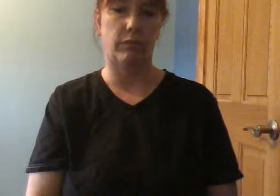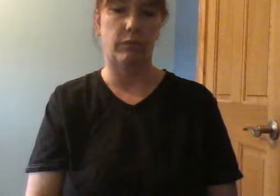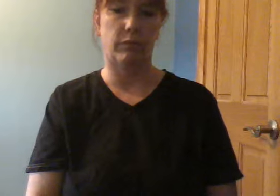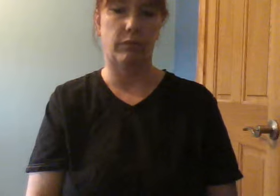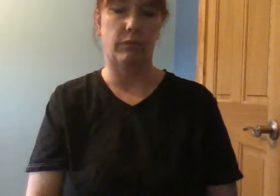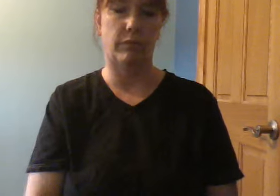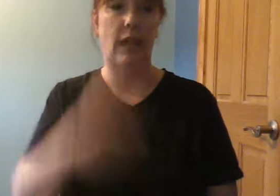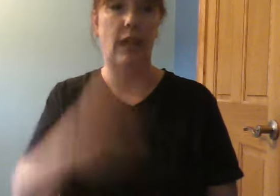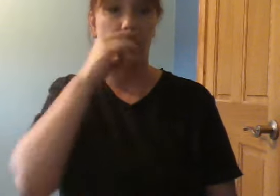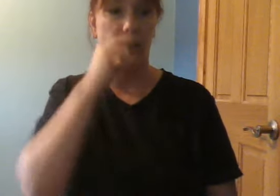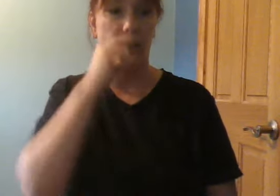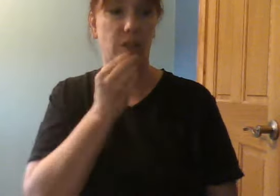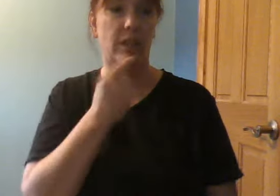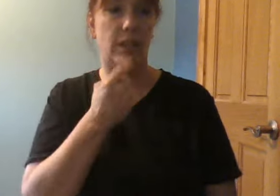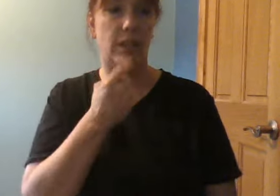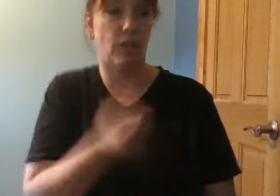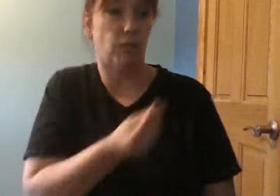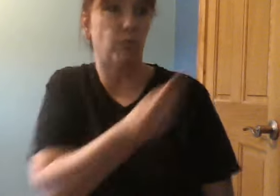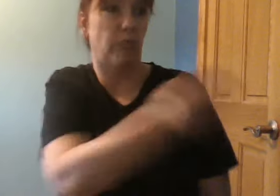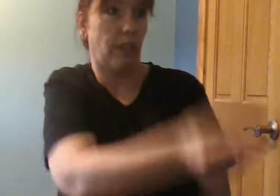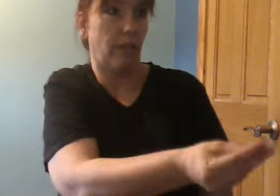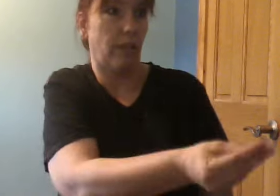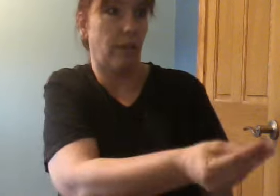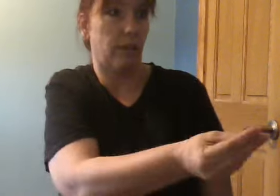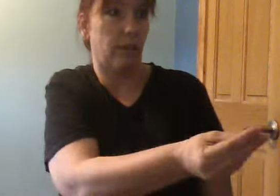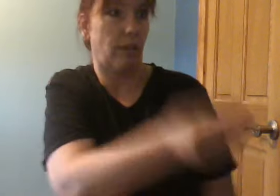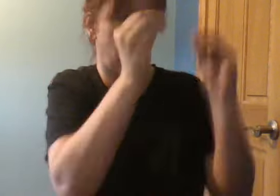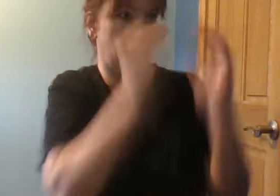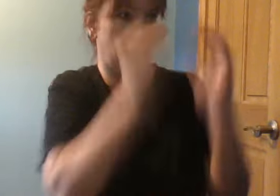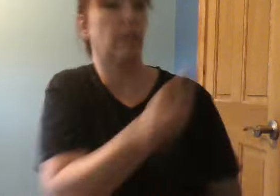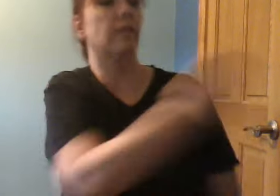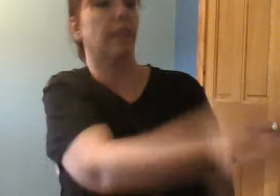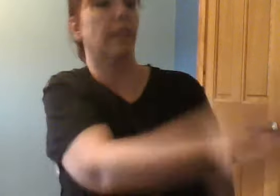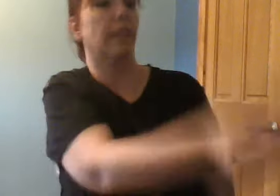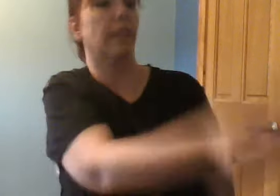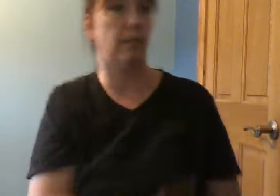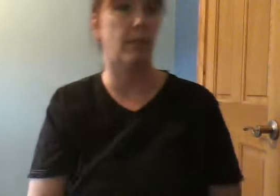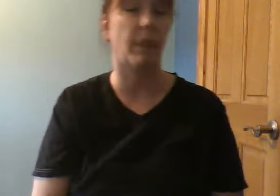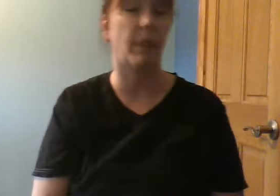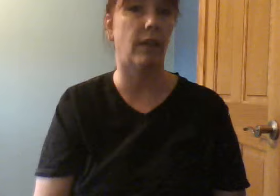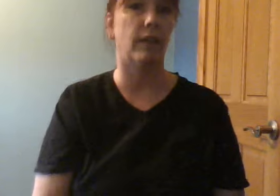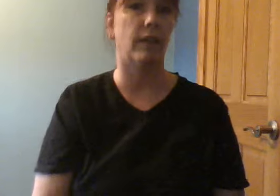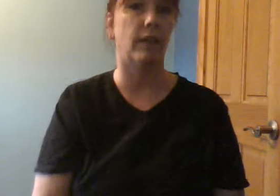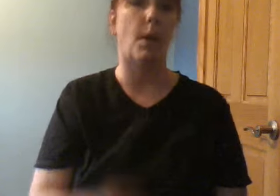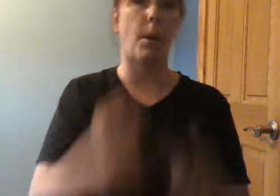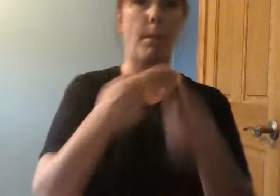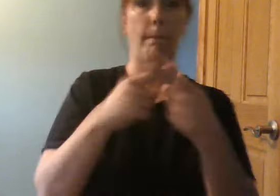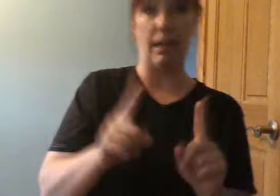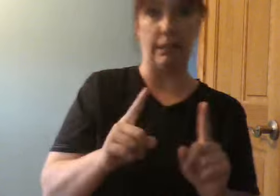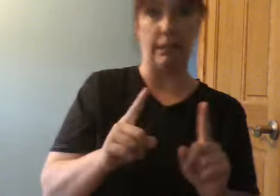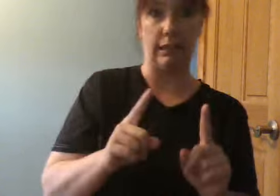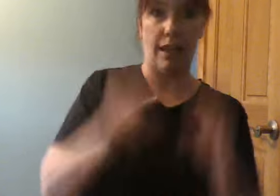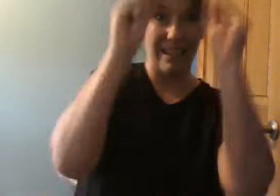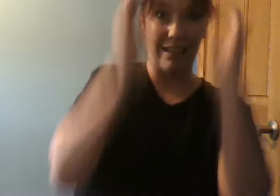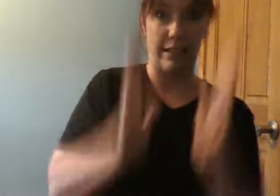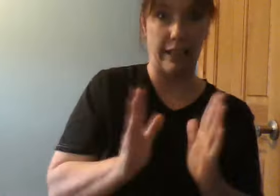so she hands over the password. The teacher can't log into Facebook because the school has blocked access to Facebook, right? So the teacher can't log into